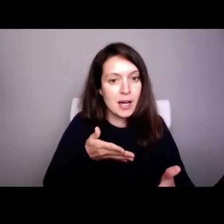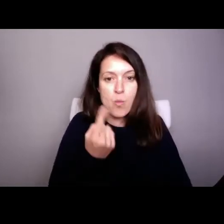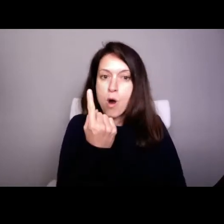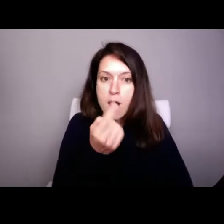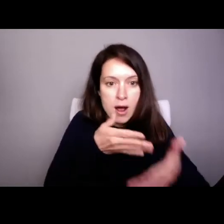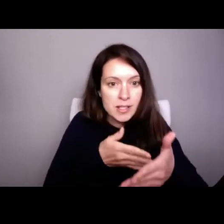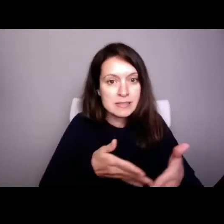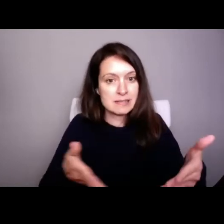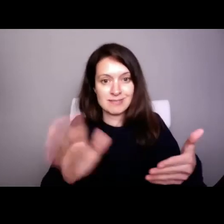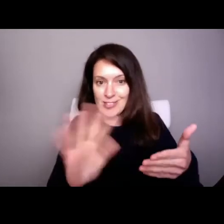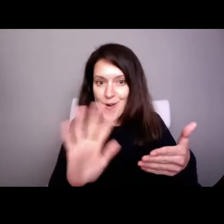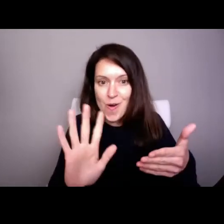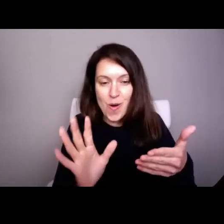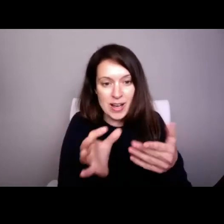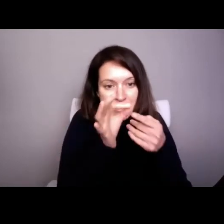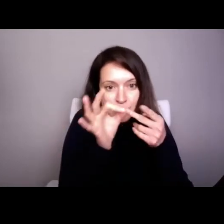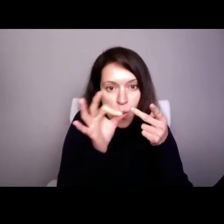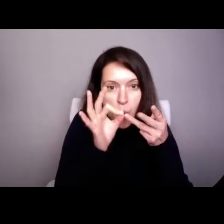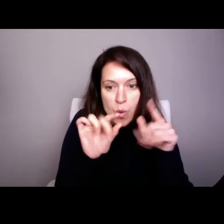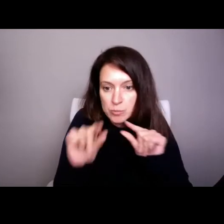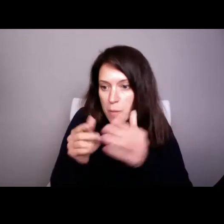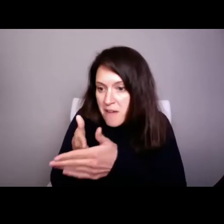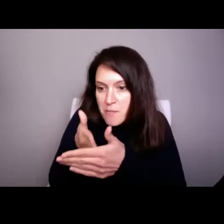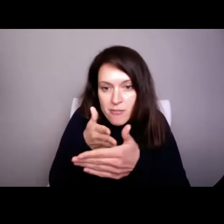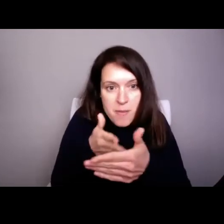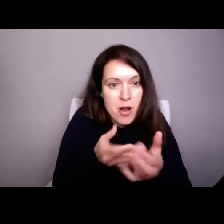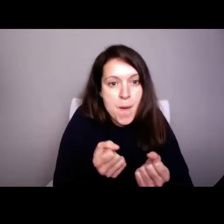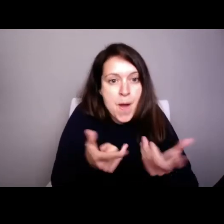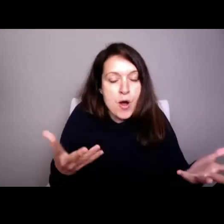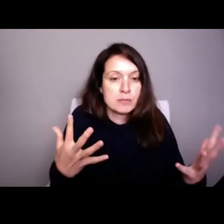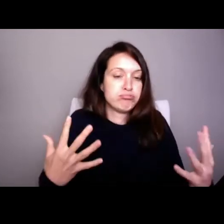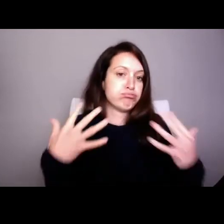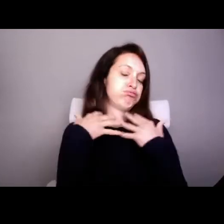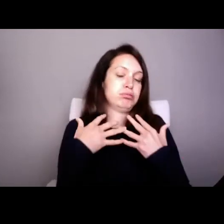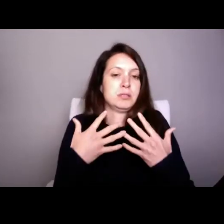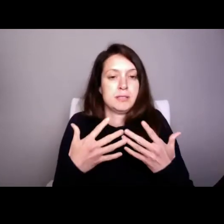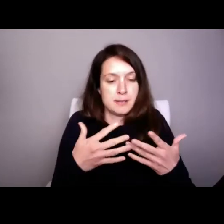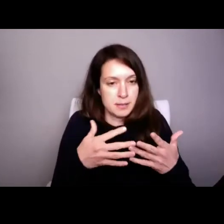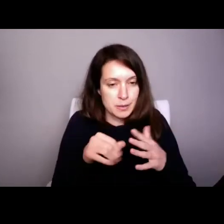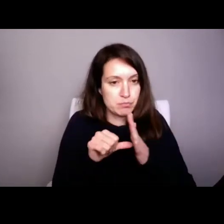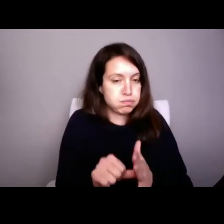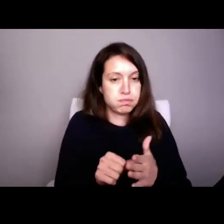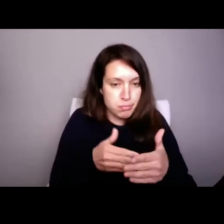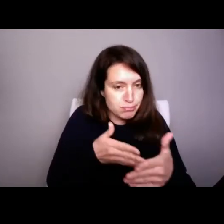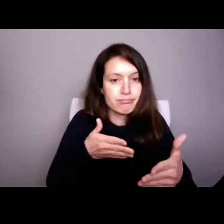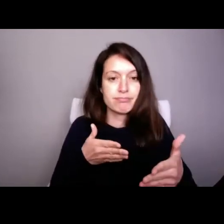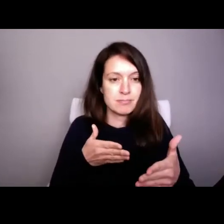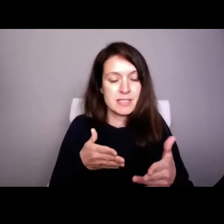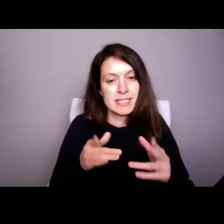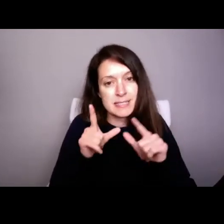the volume of individual smaller barriers that are in place, and that the continuation of having to